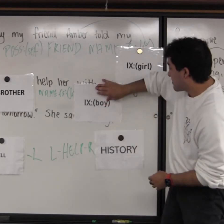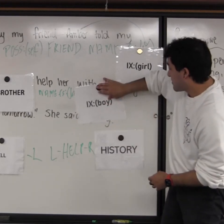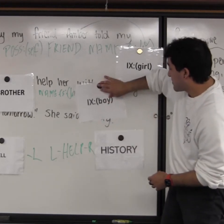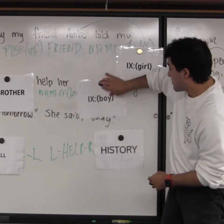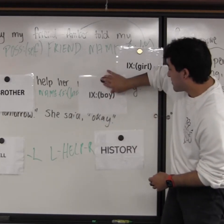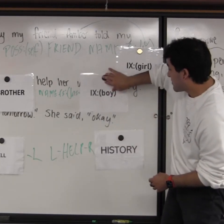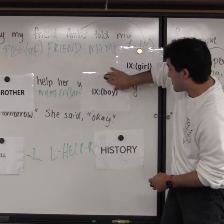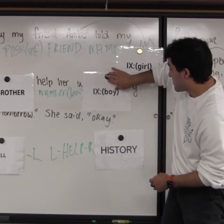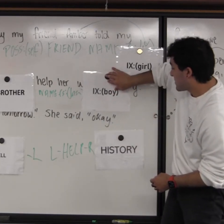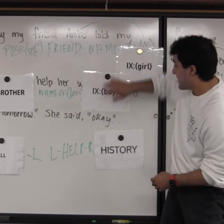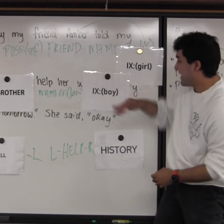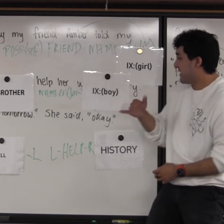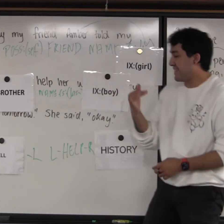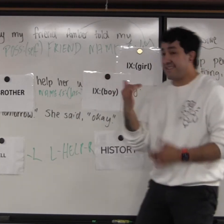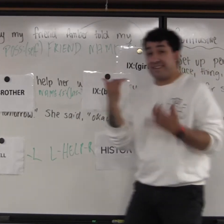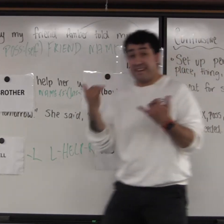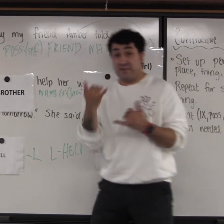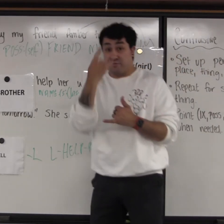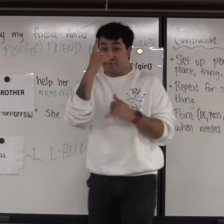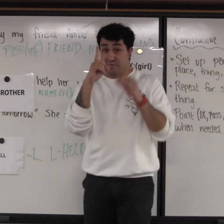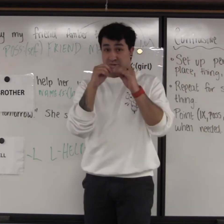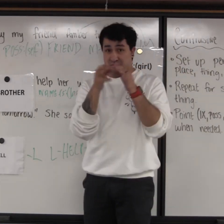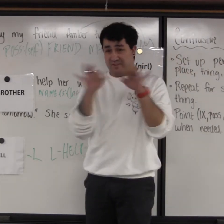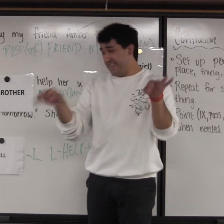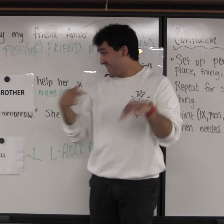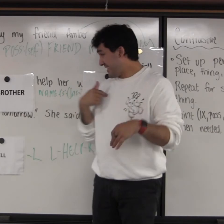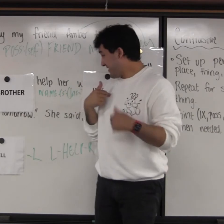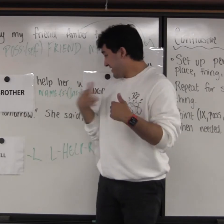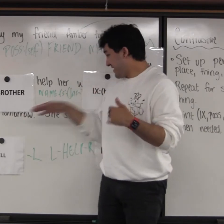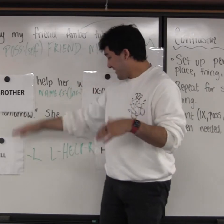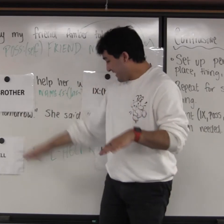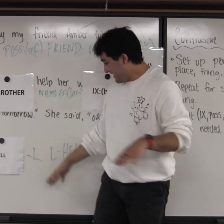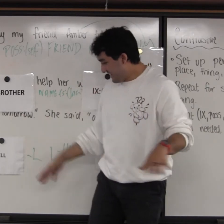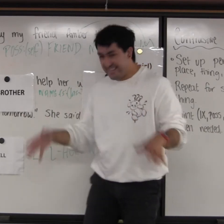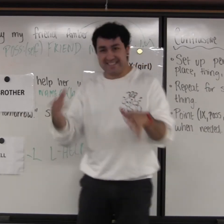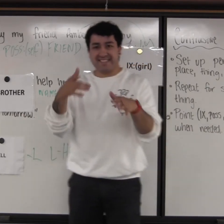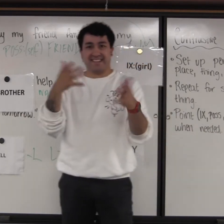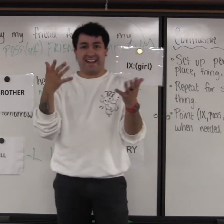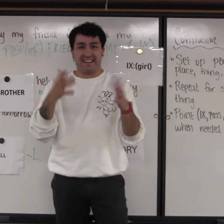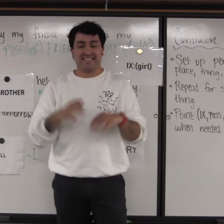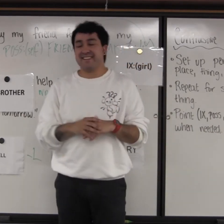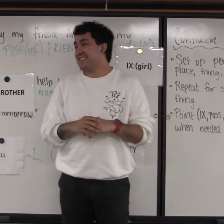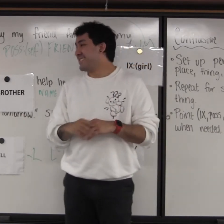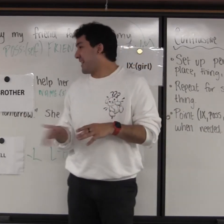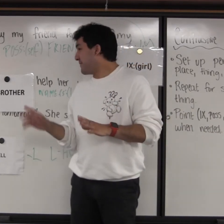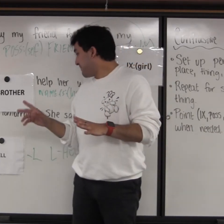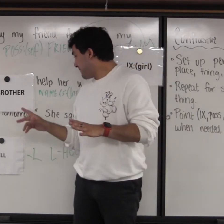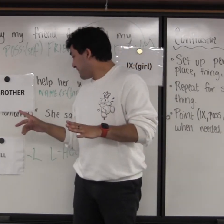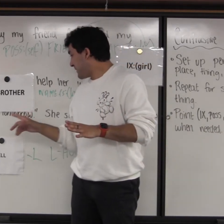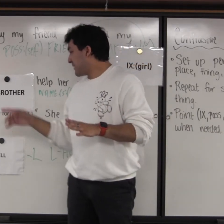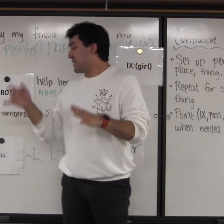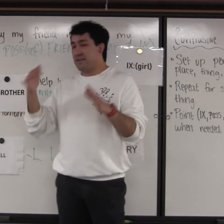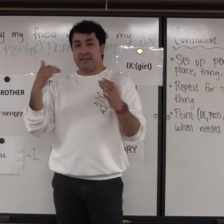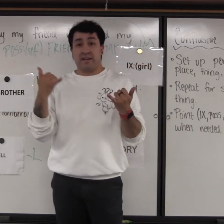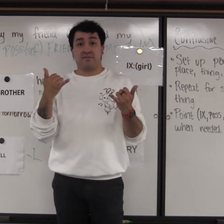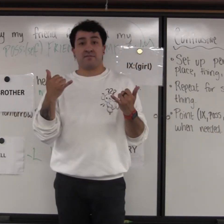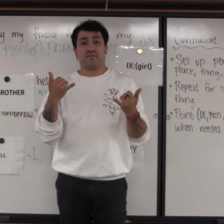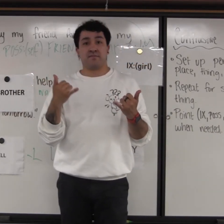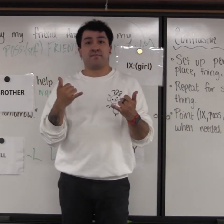Okay, and then we have to add in the topic of history, right? Okay, There's just so much going on and there's not enough board